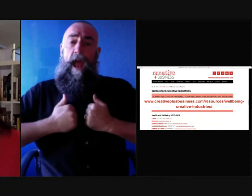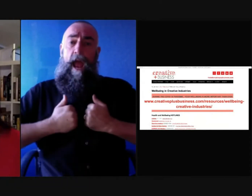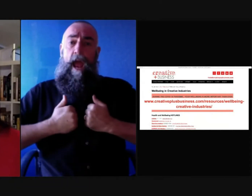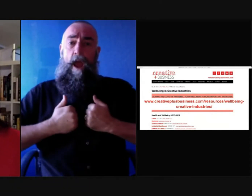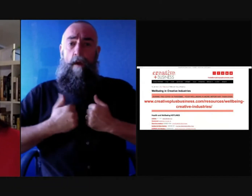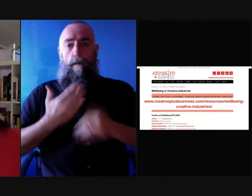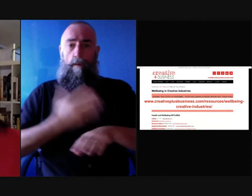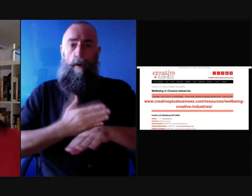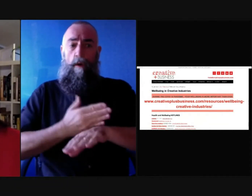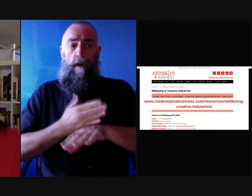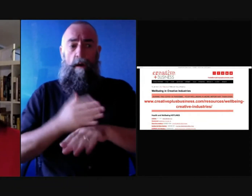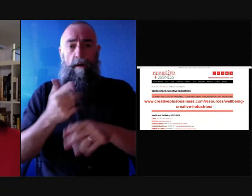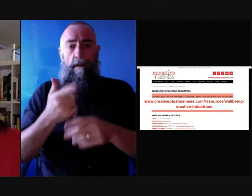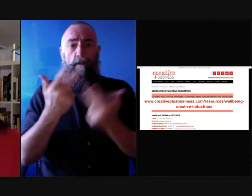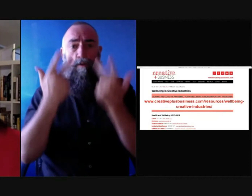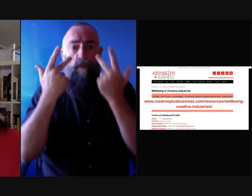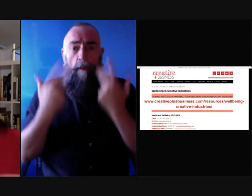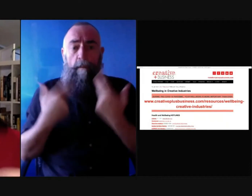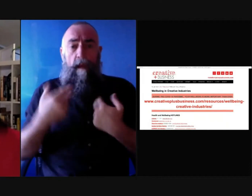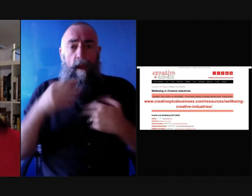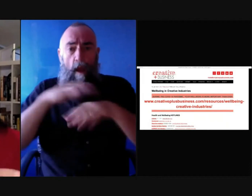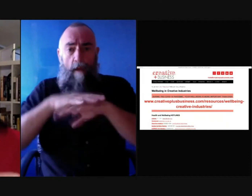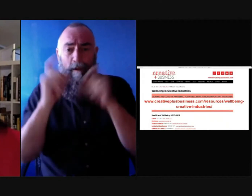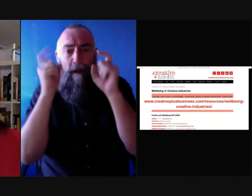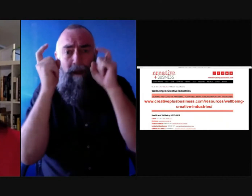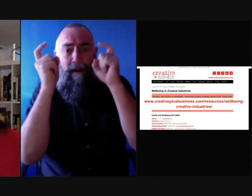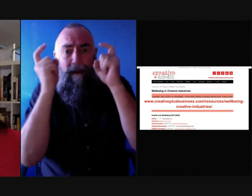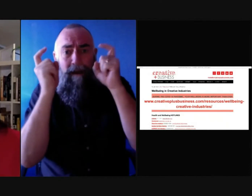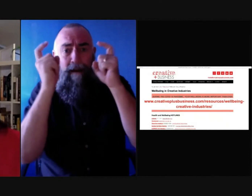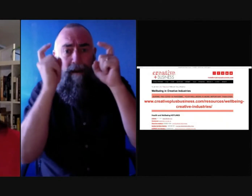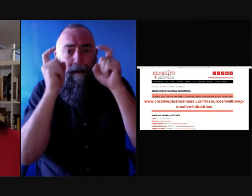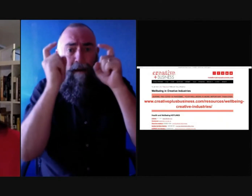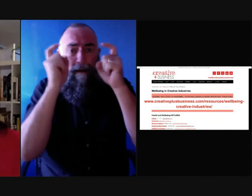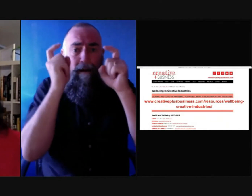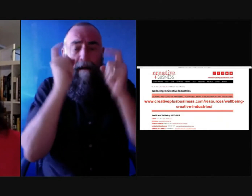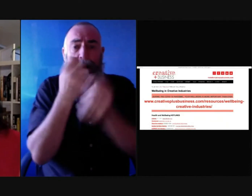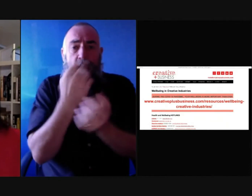anxiety about the fact that they're not taking full advantage